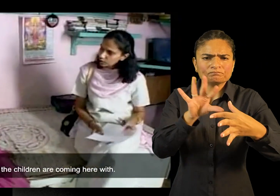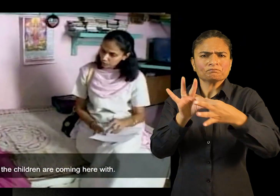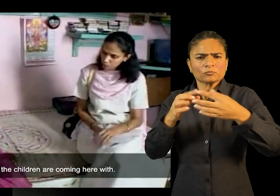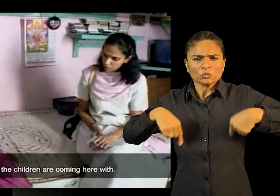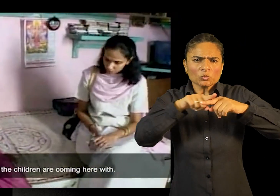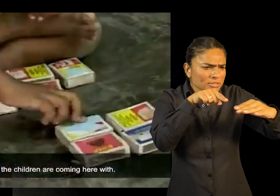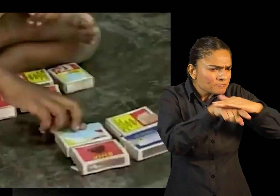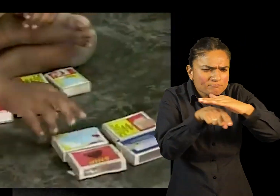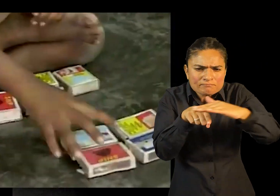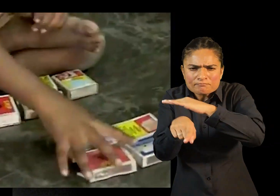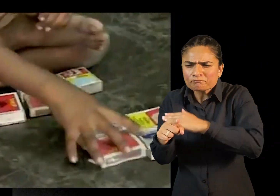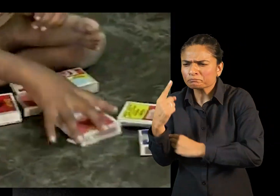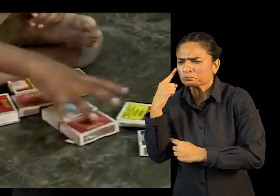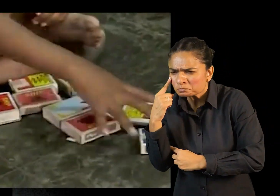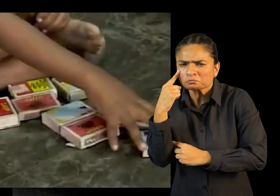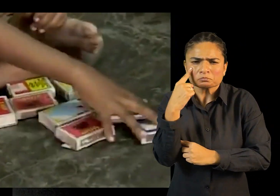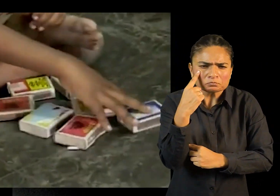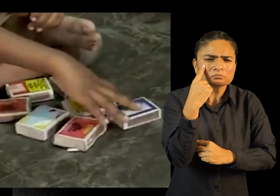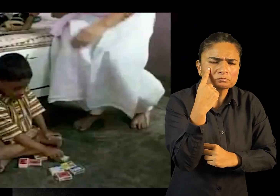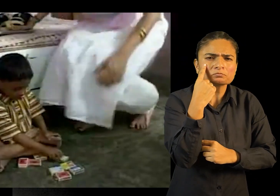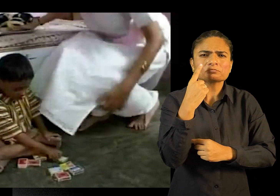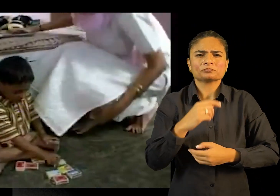were familiar with.